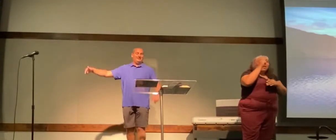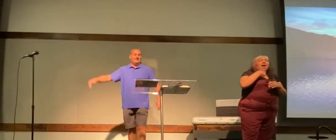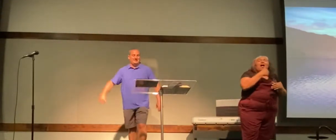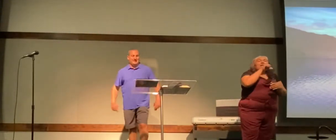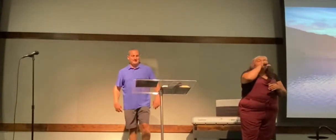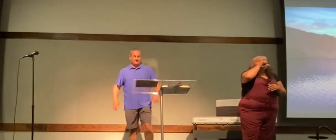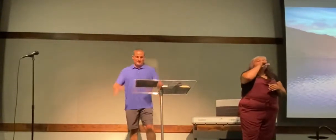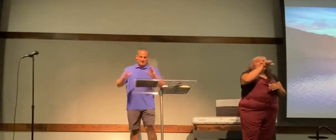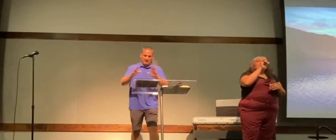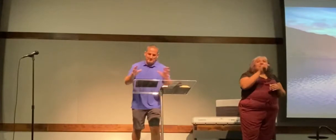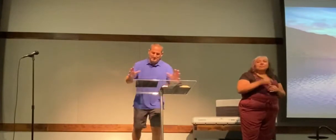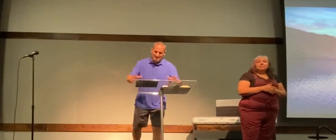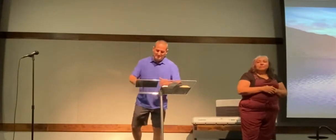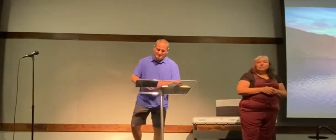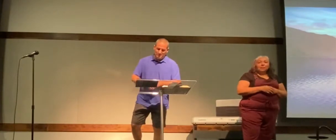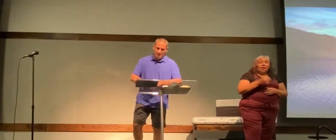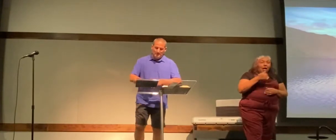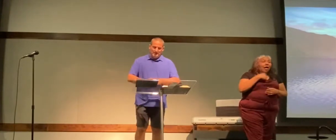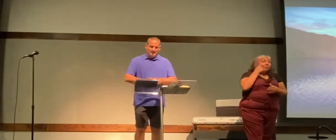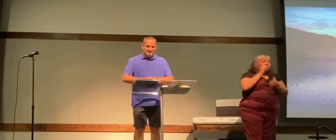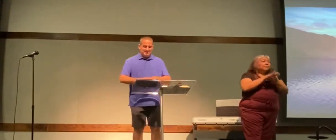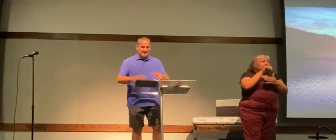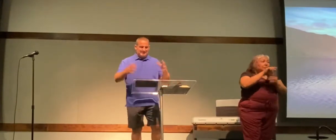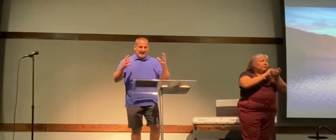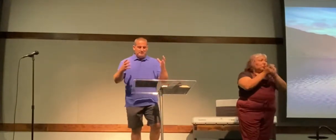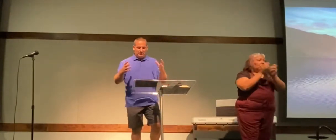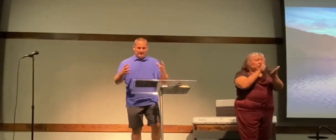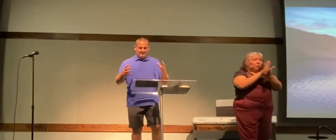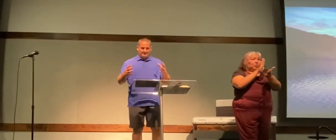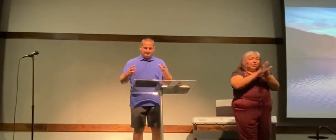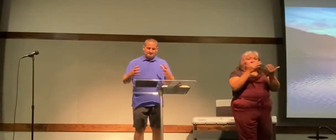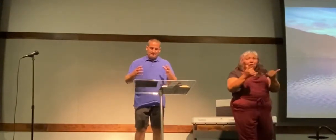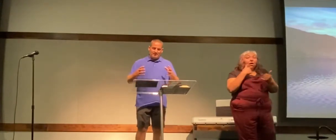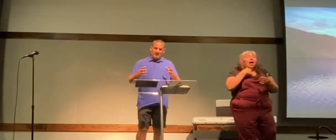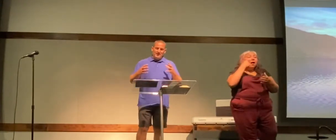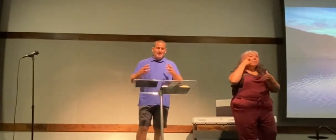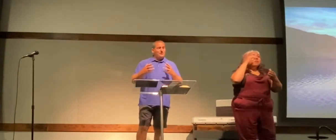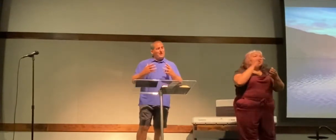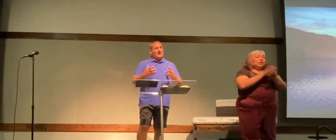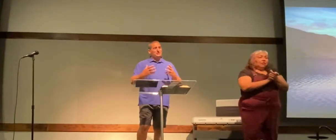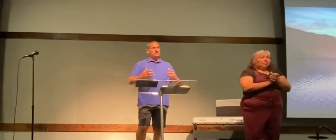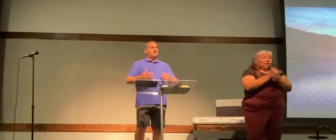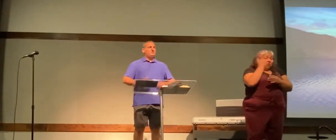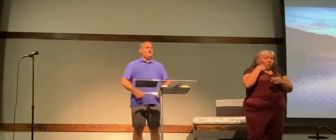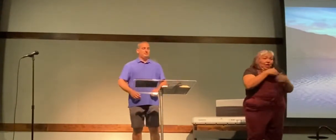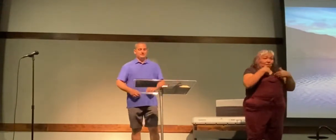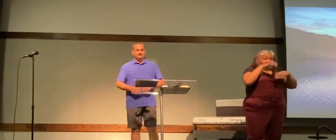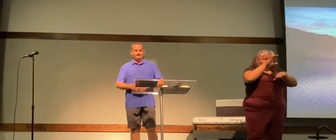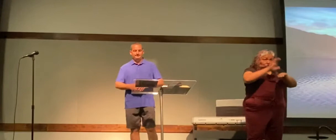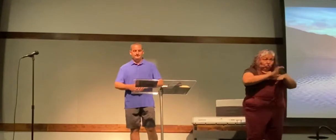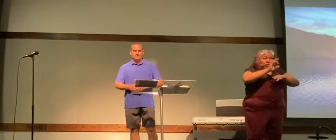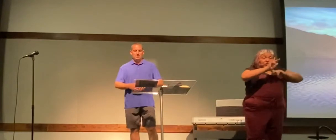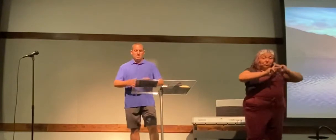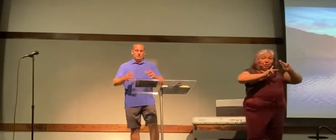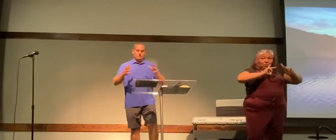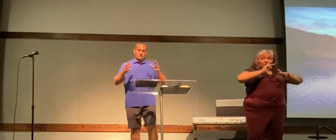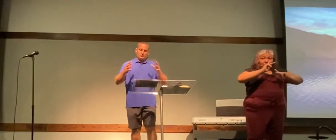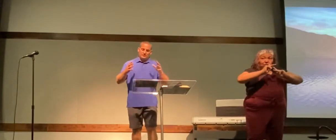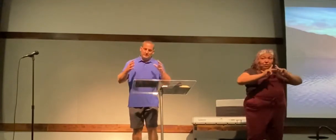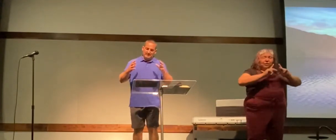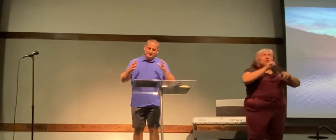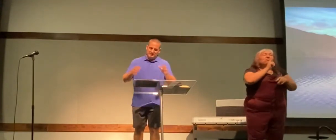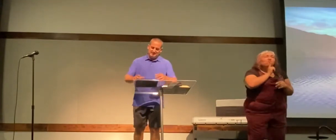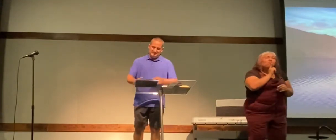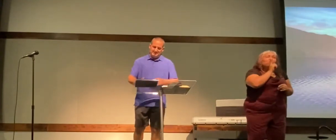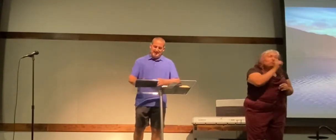I loved it, right? I believe it would change the school. Listen to this. I believe if we have a church of people who